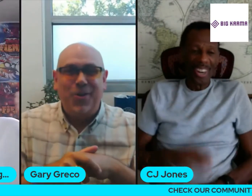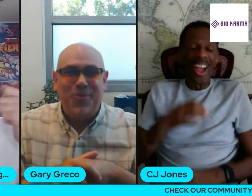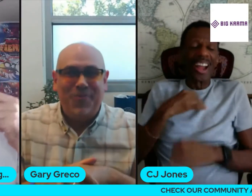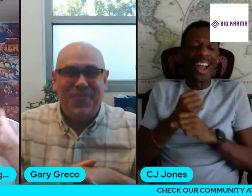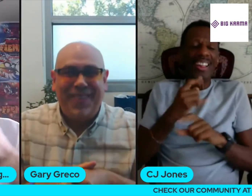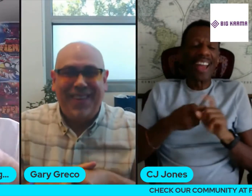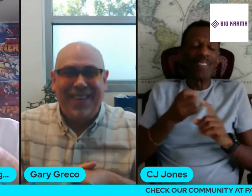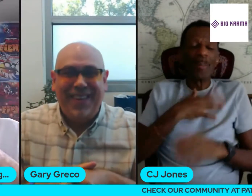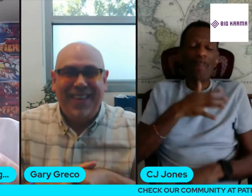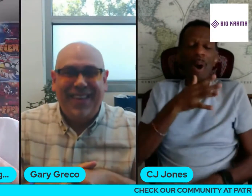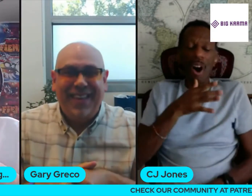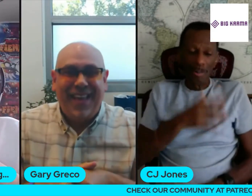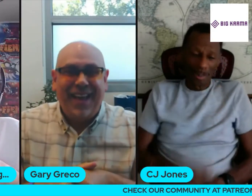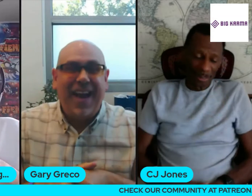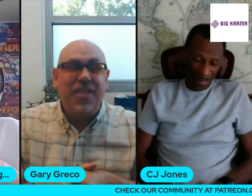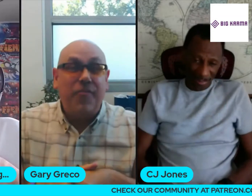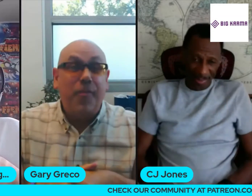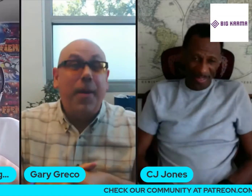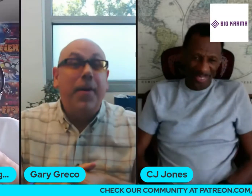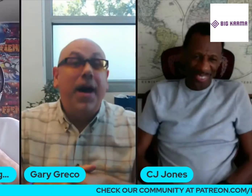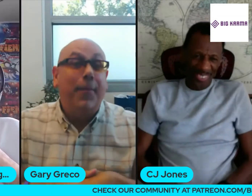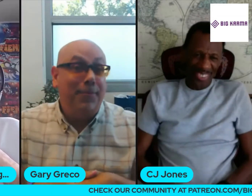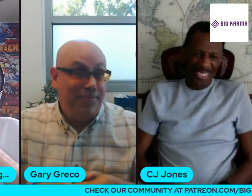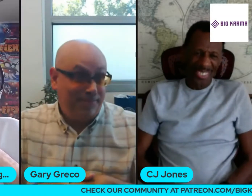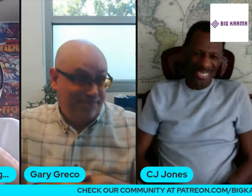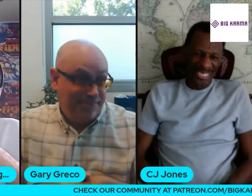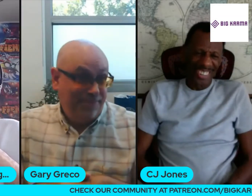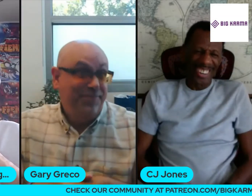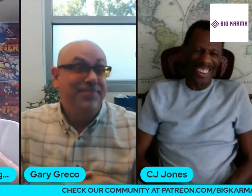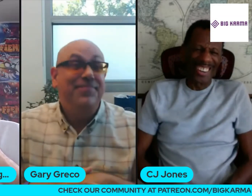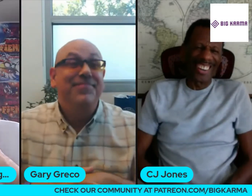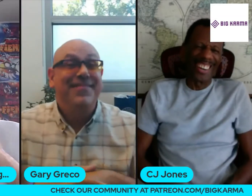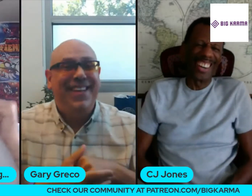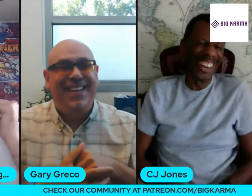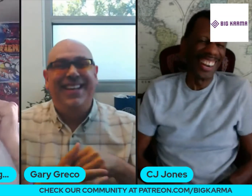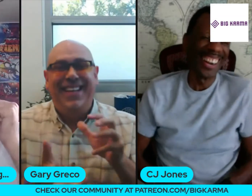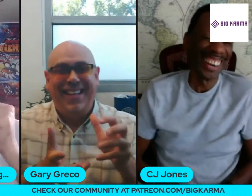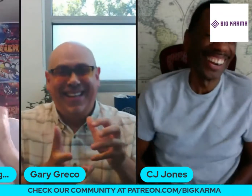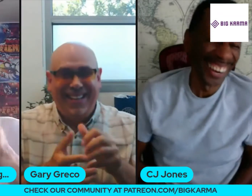Thank you. I got that from my mom.